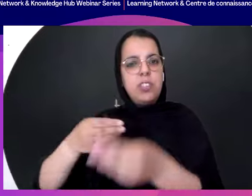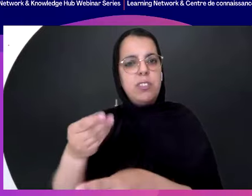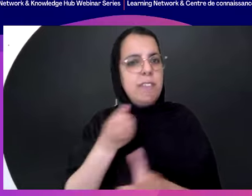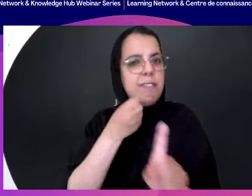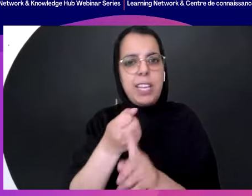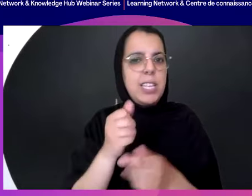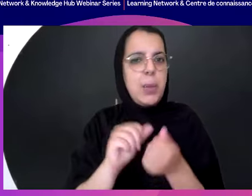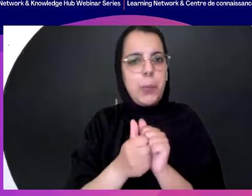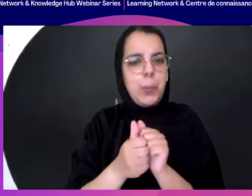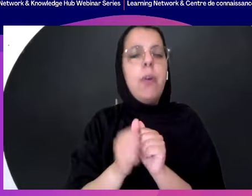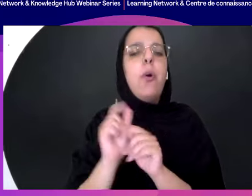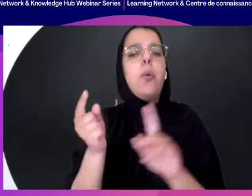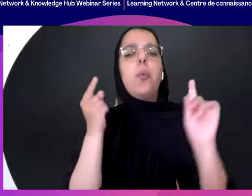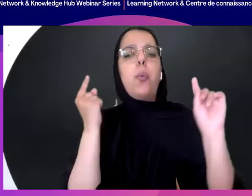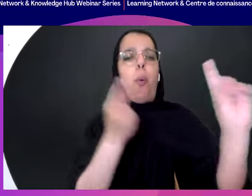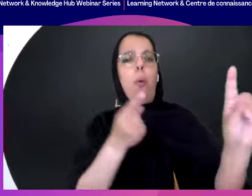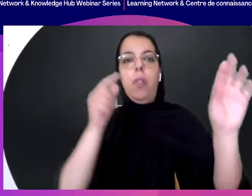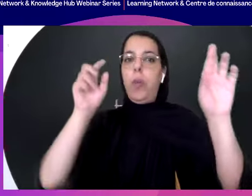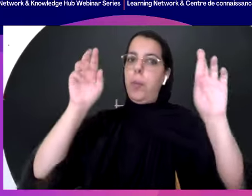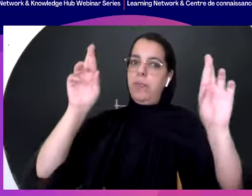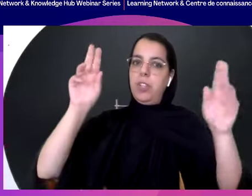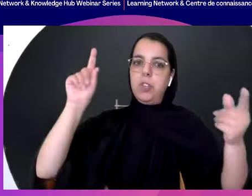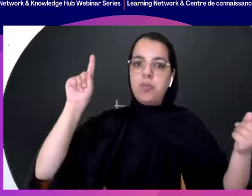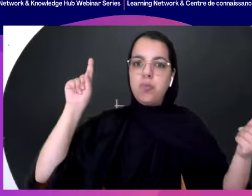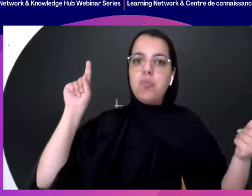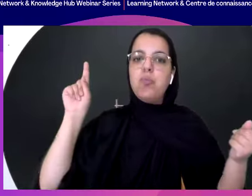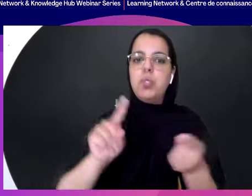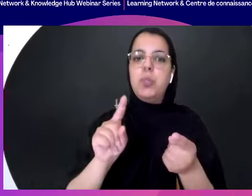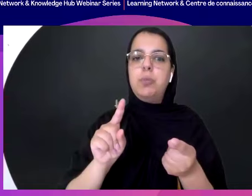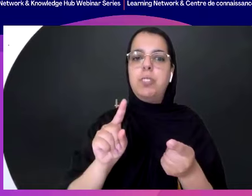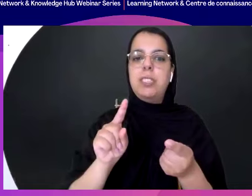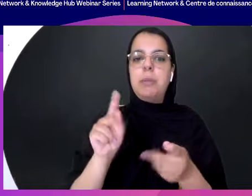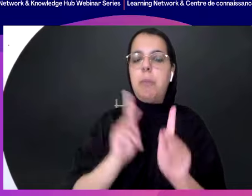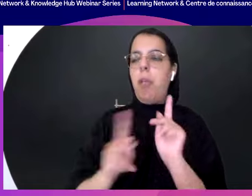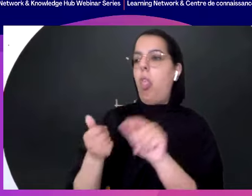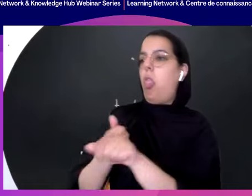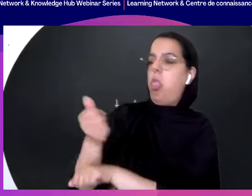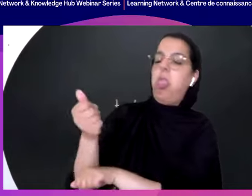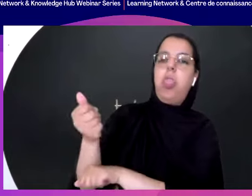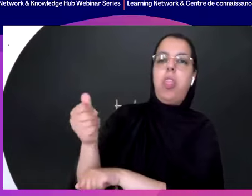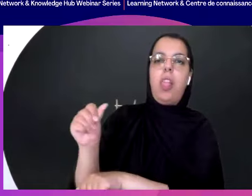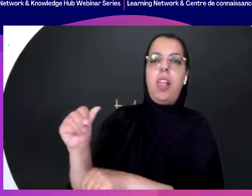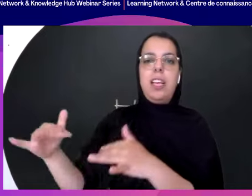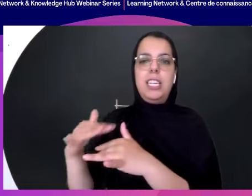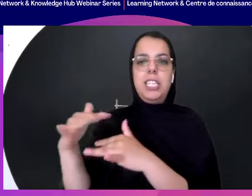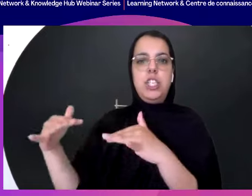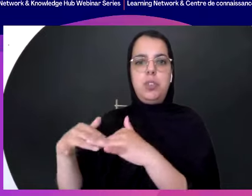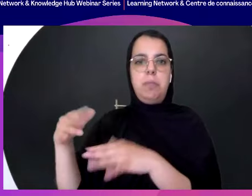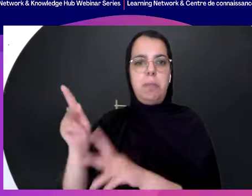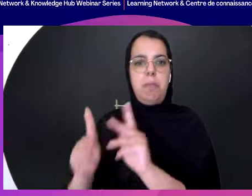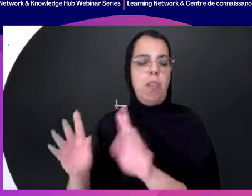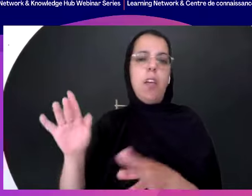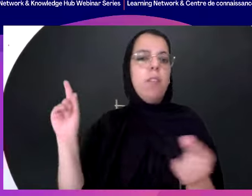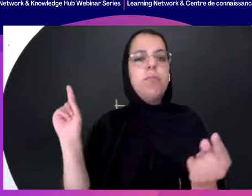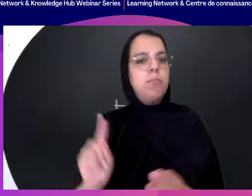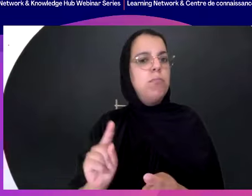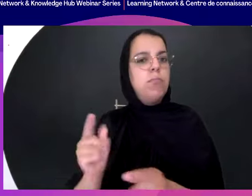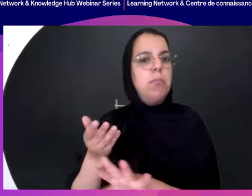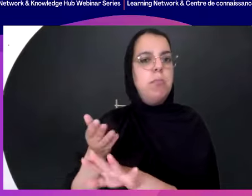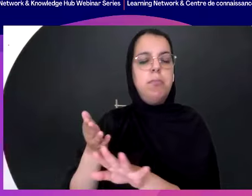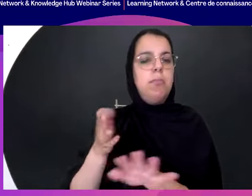is to hopefully reduce these kind of attitudes of blame towards Indigenous people and understand and